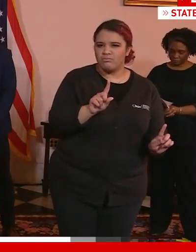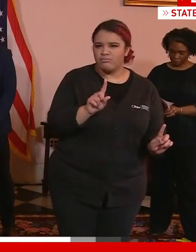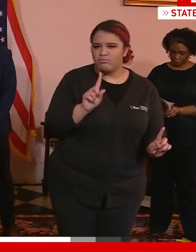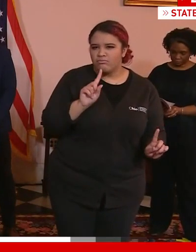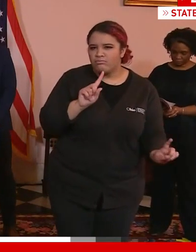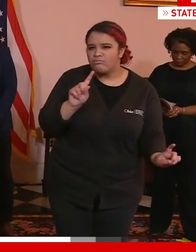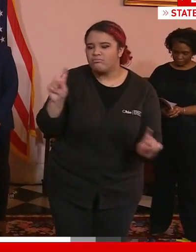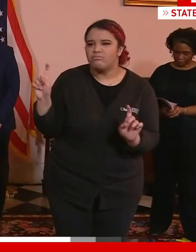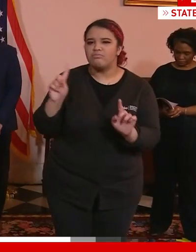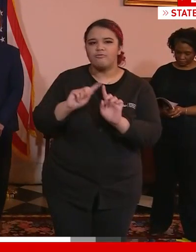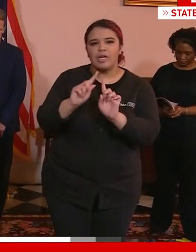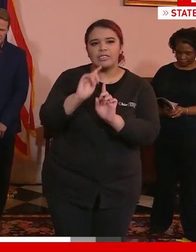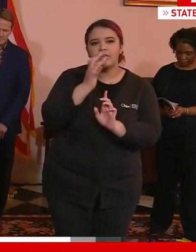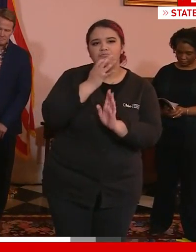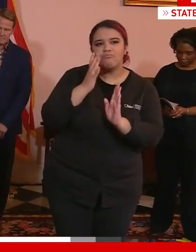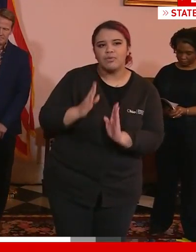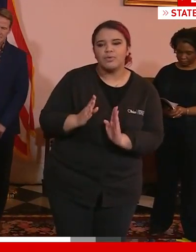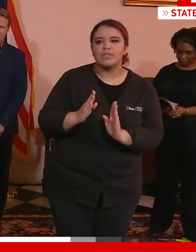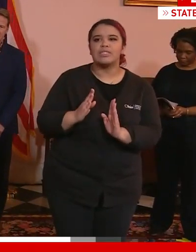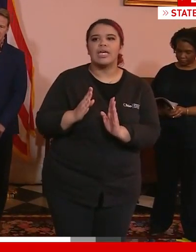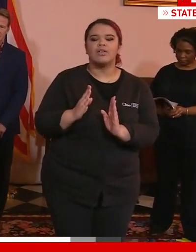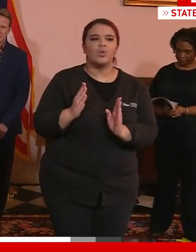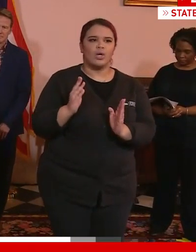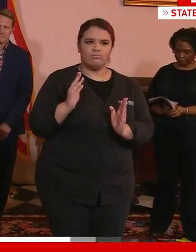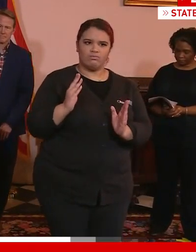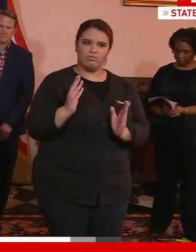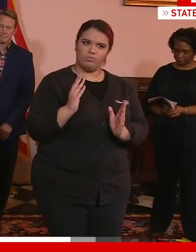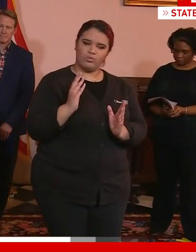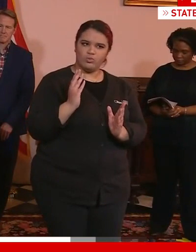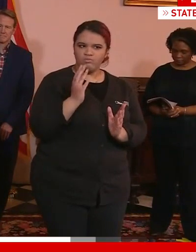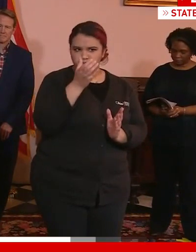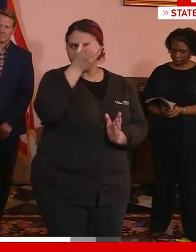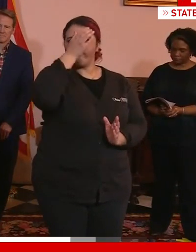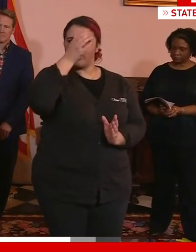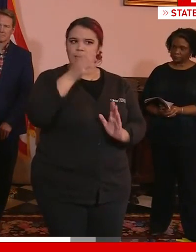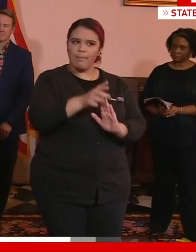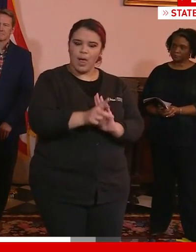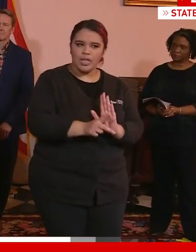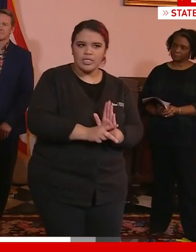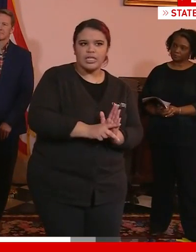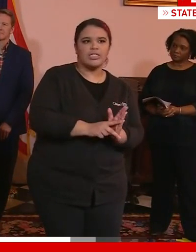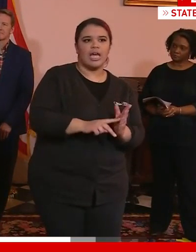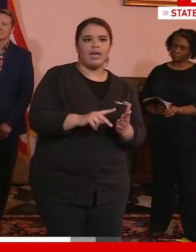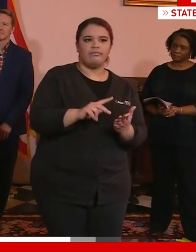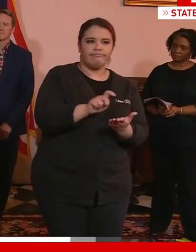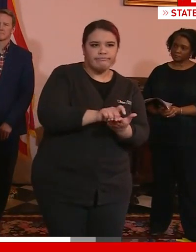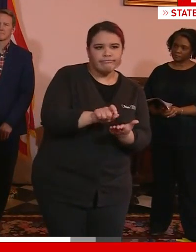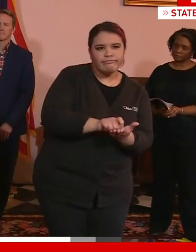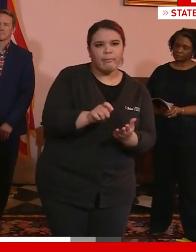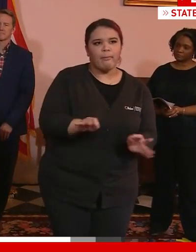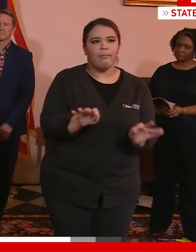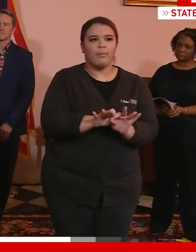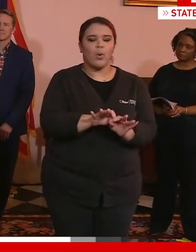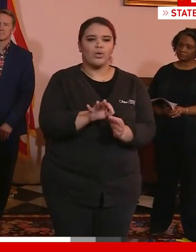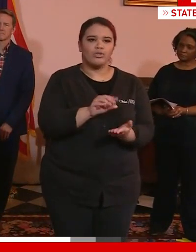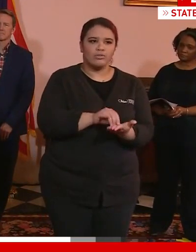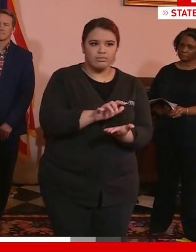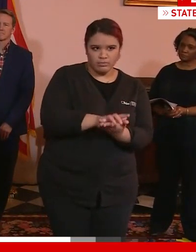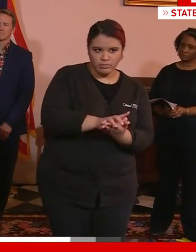attention to how policies like this should look. As a matter of routine, hospital leaders